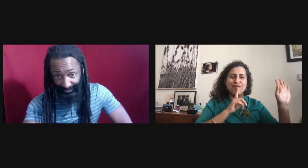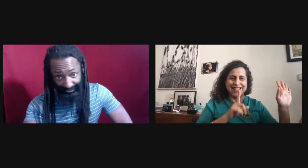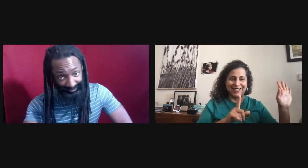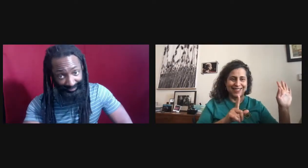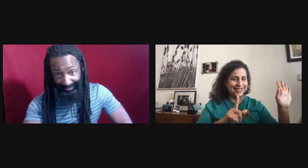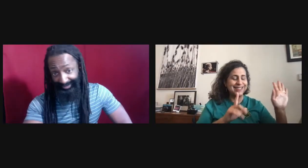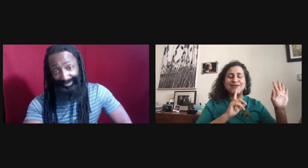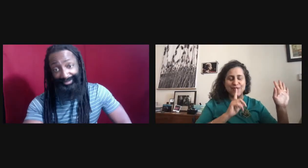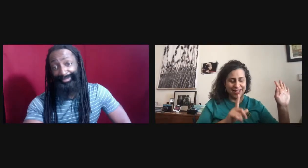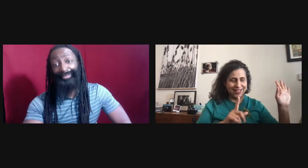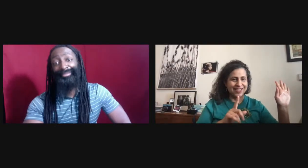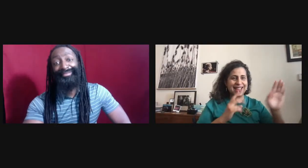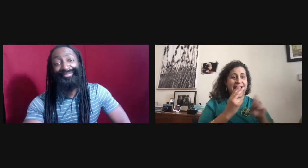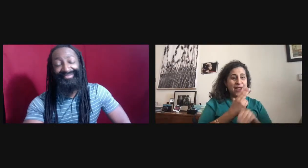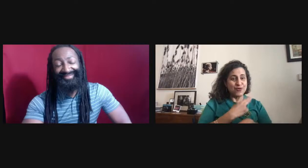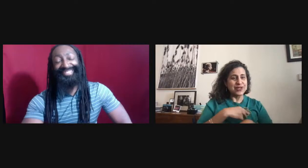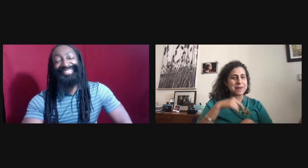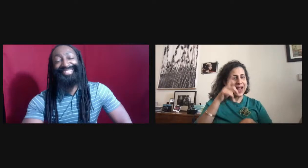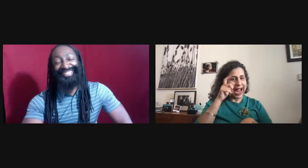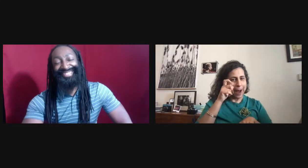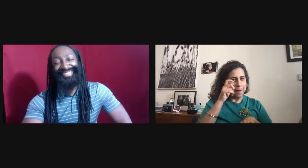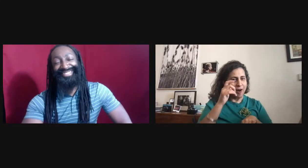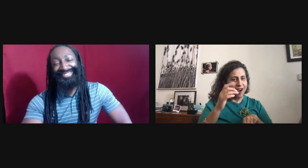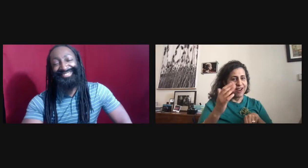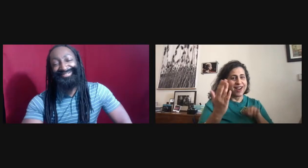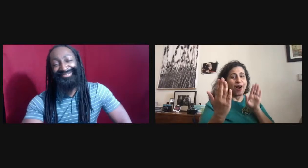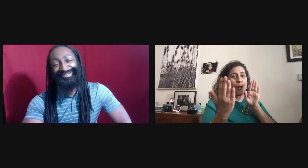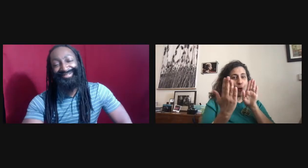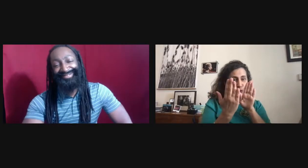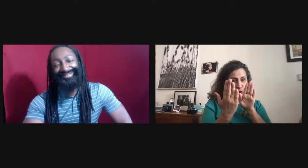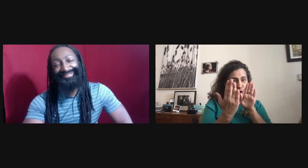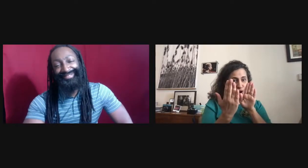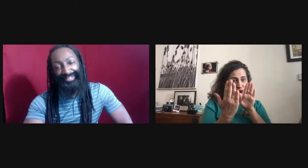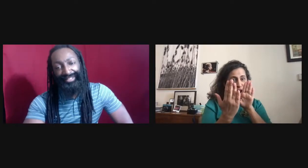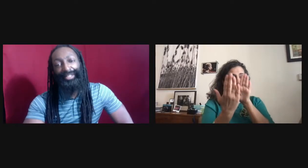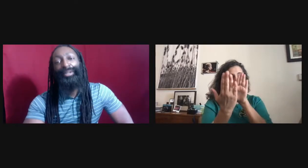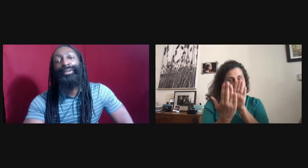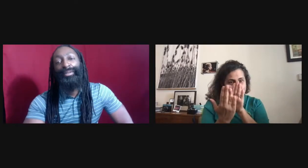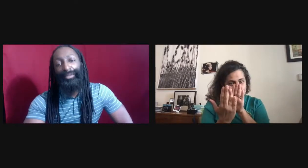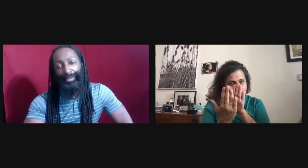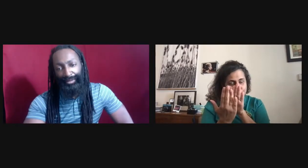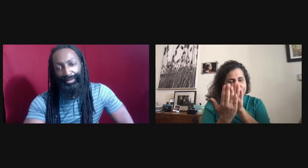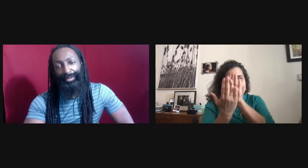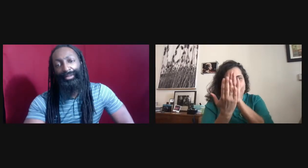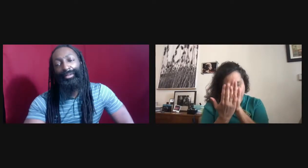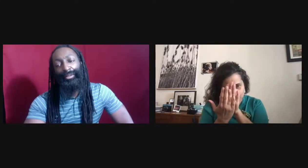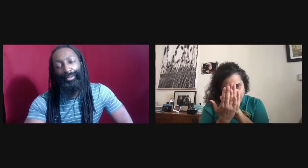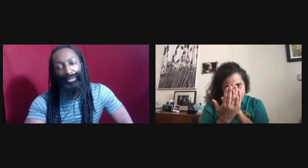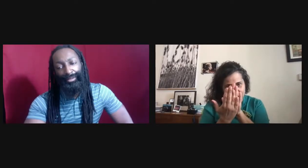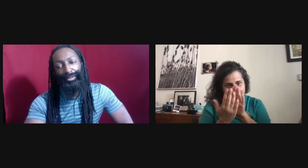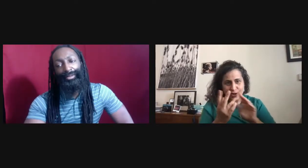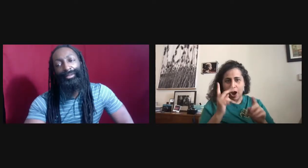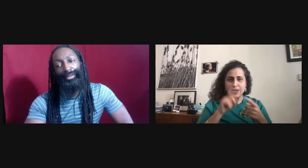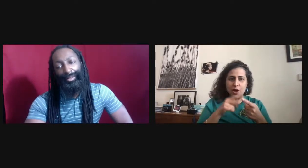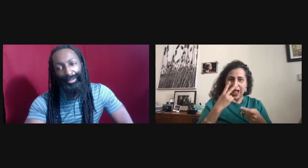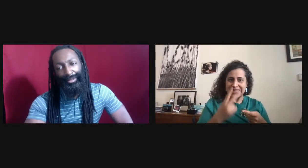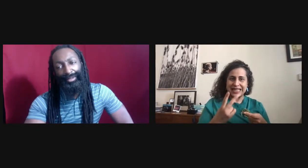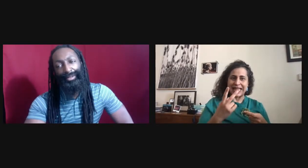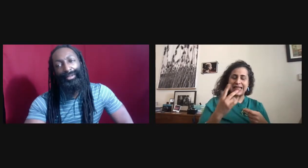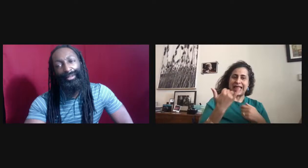trigger. And I promise it's real. I captured it at a close up, and I continued to get closer